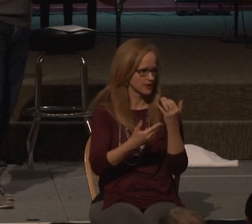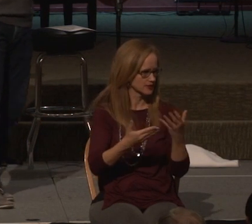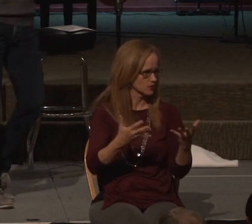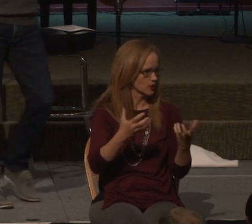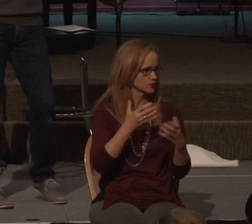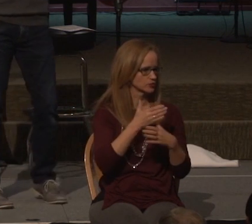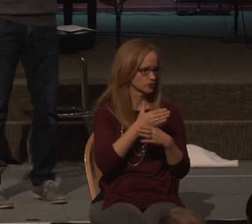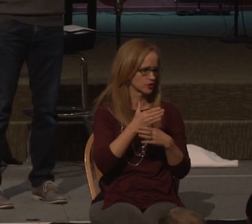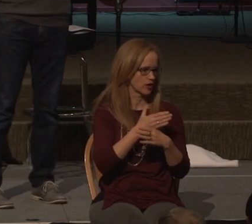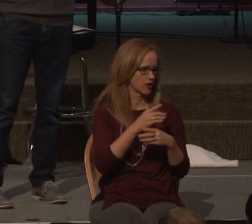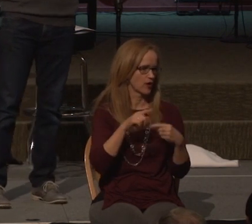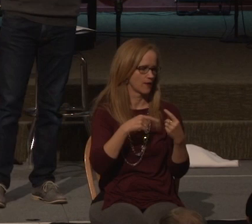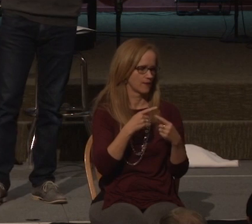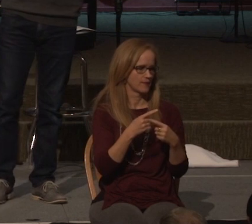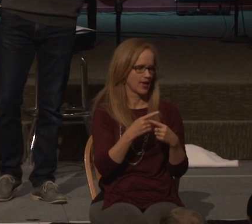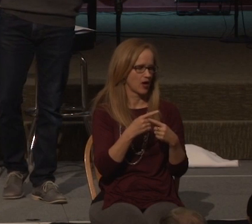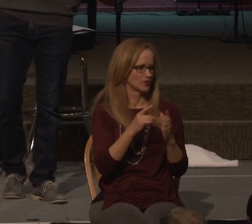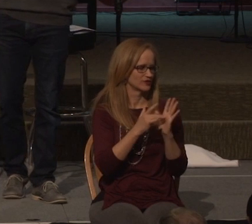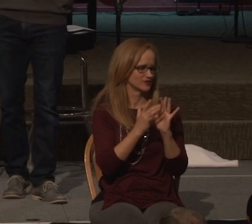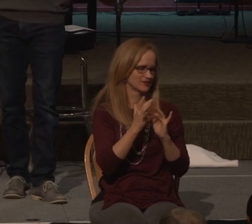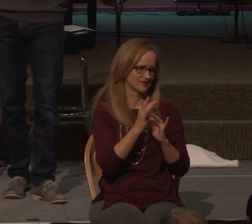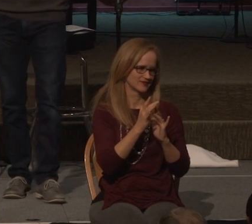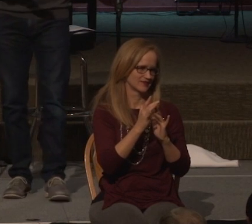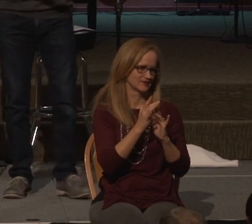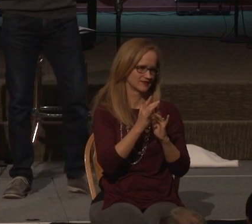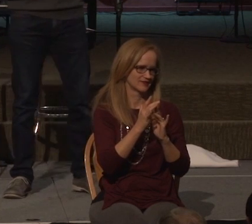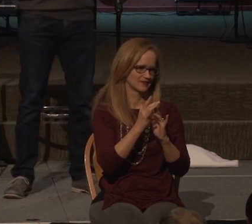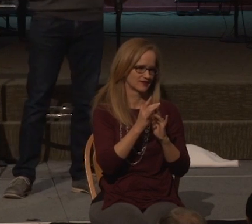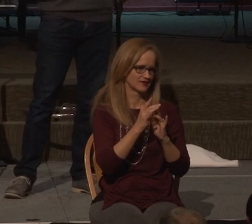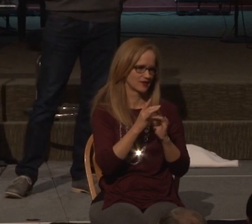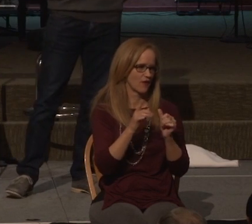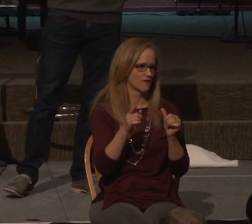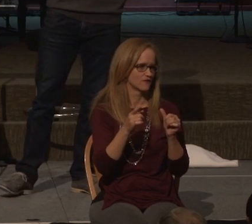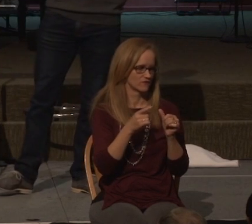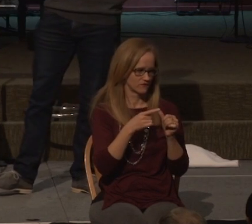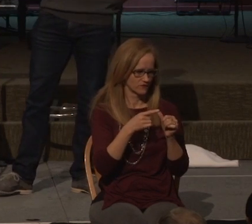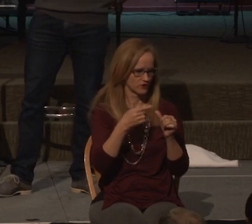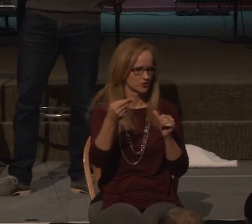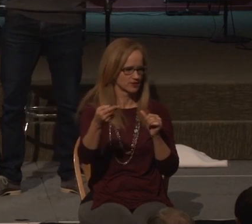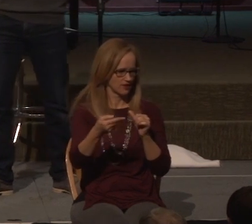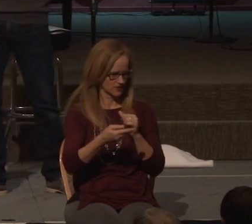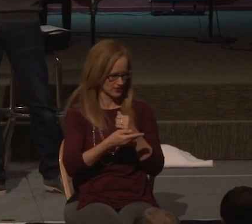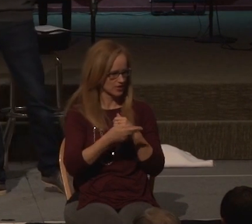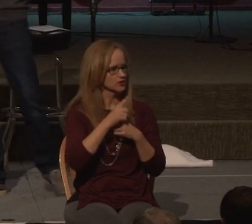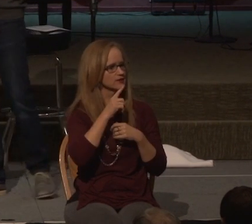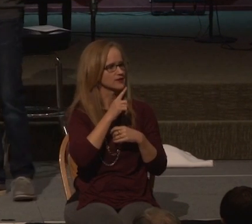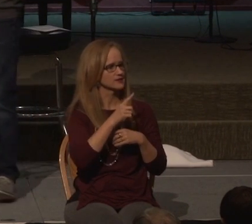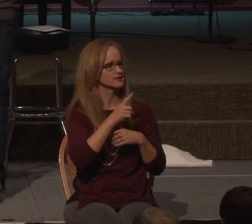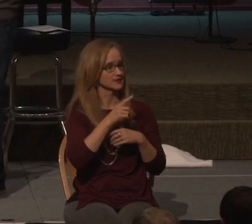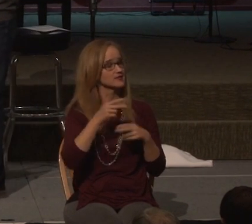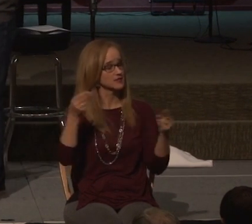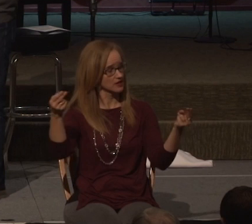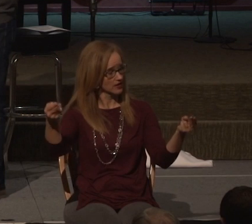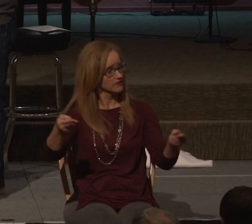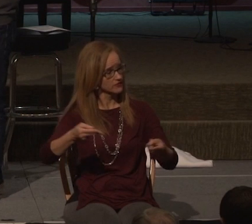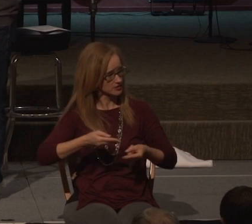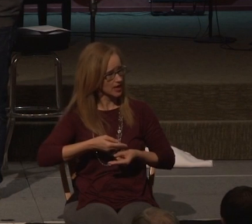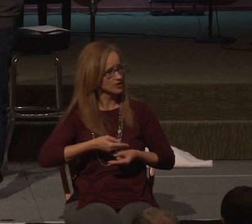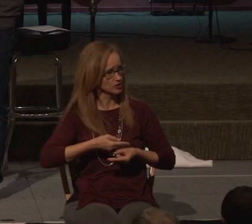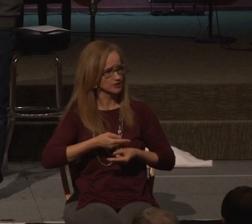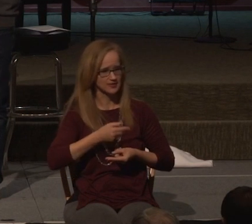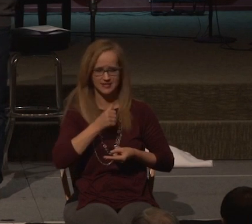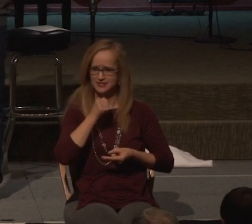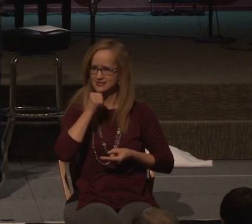share about just Jesus' first invitation is that it really is an invitation.